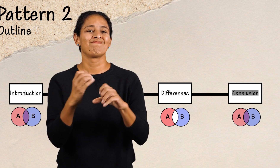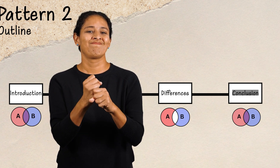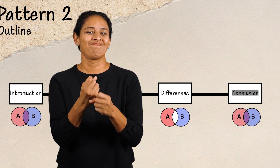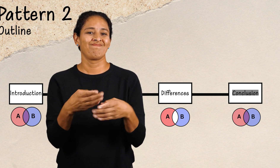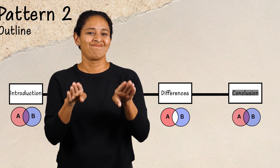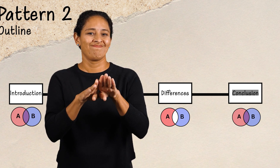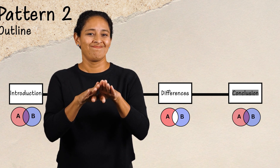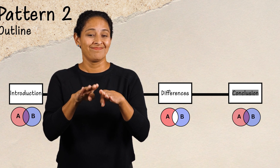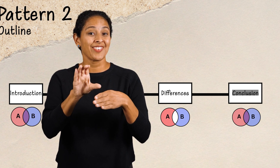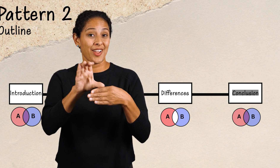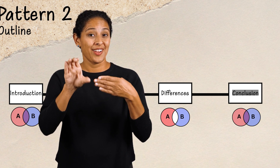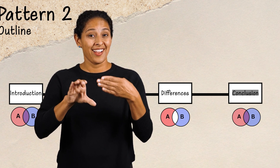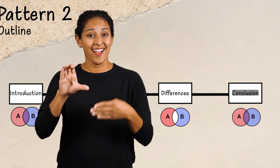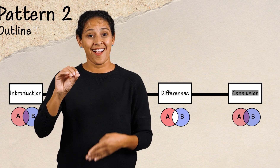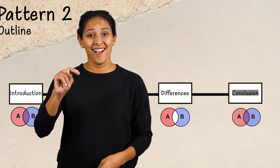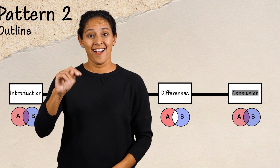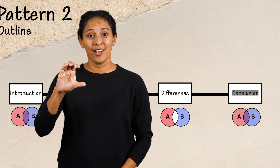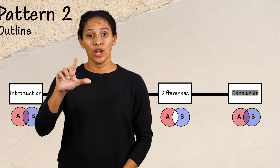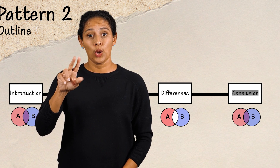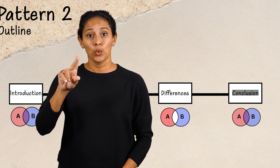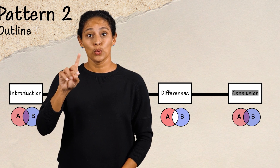Finally, we would conclude our writing